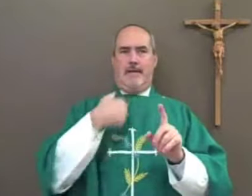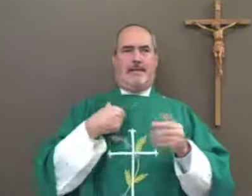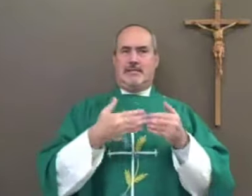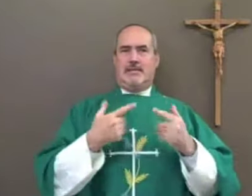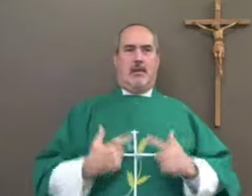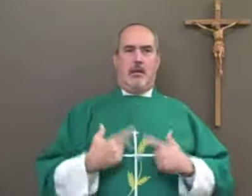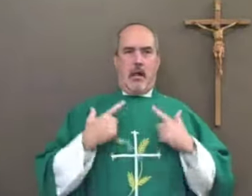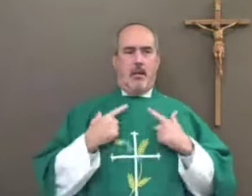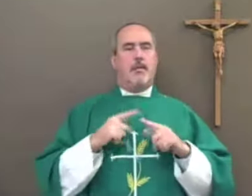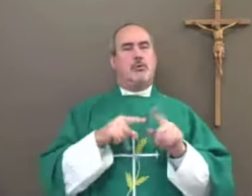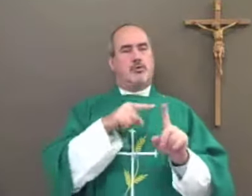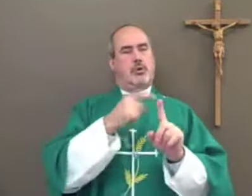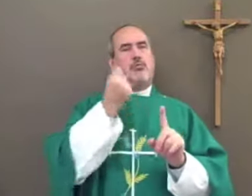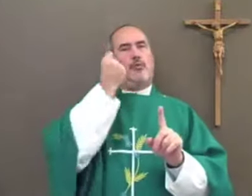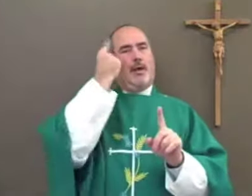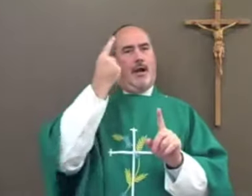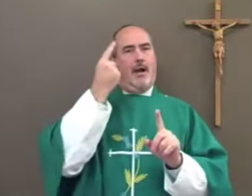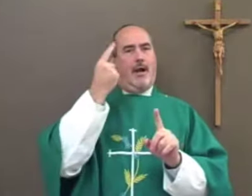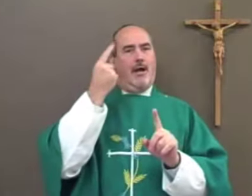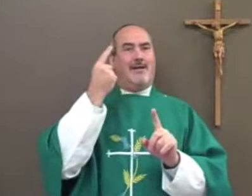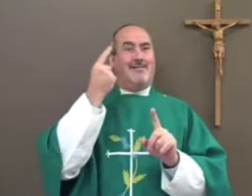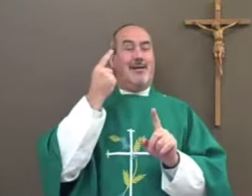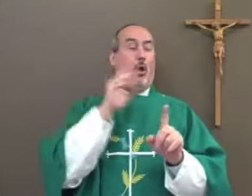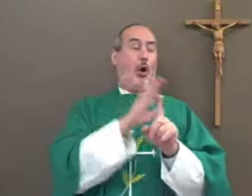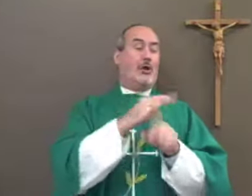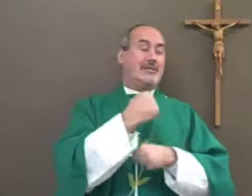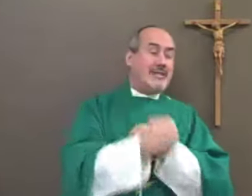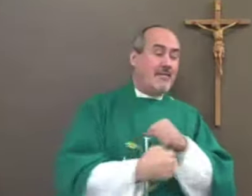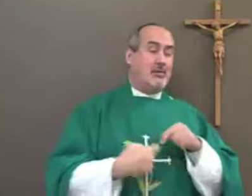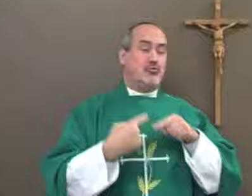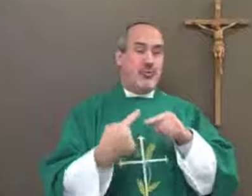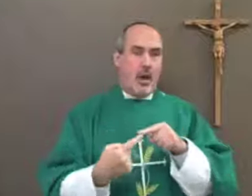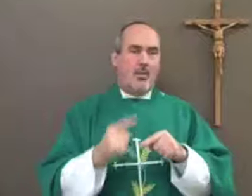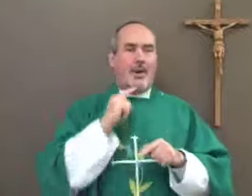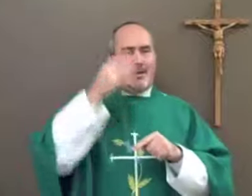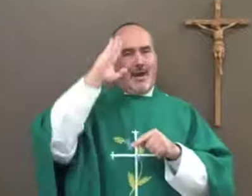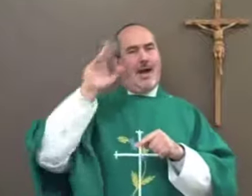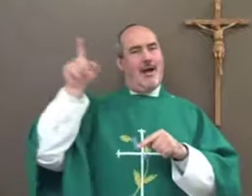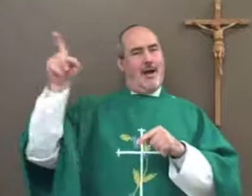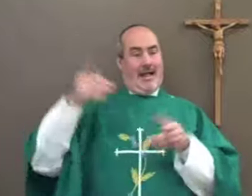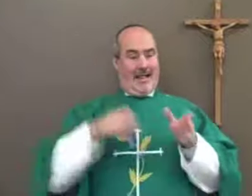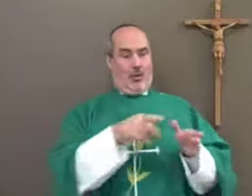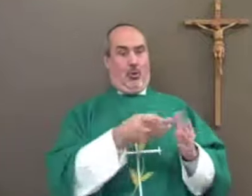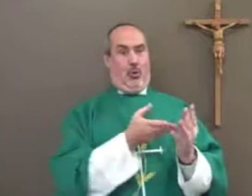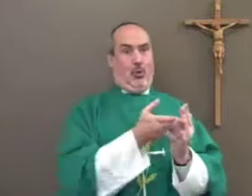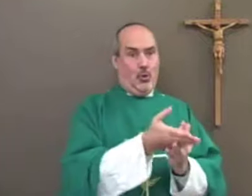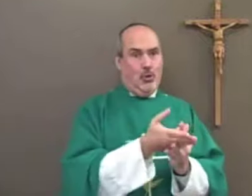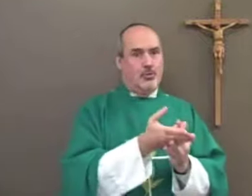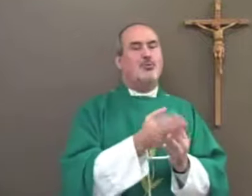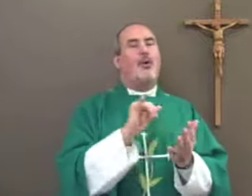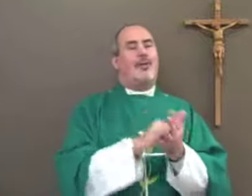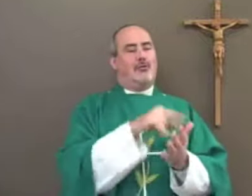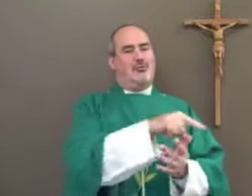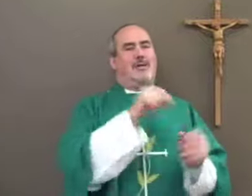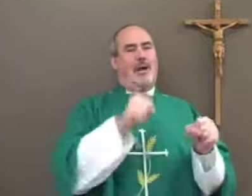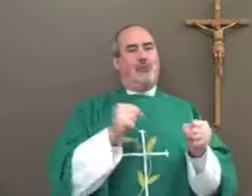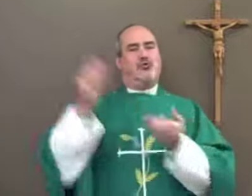Corrine did not have an easy life, but she understood that her suffering and struggles were